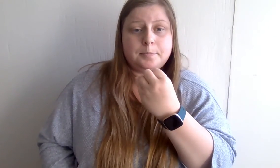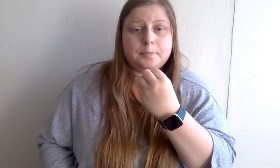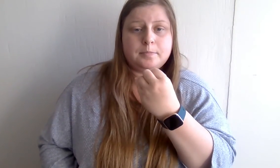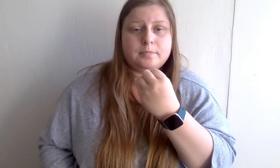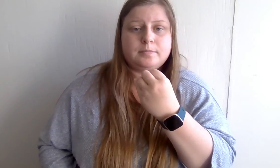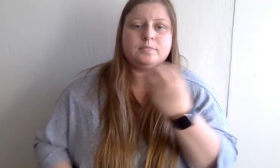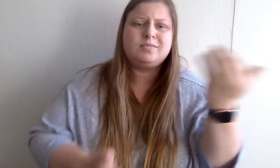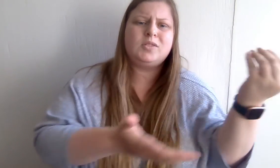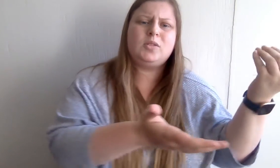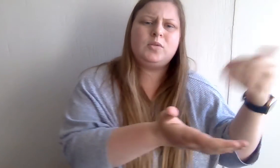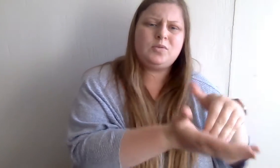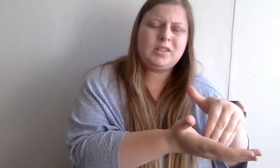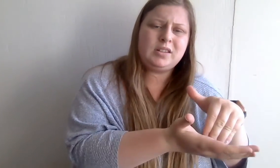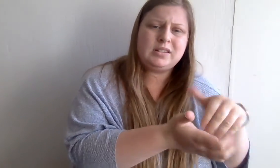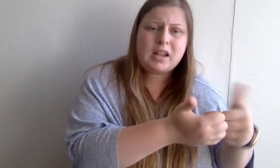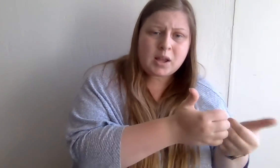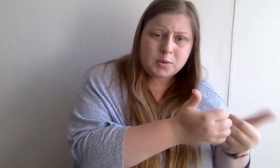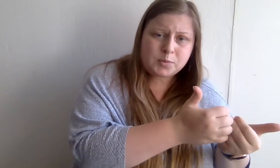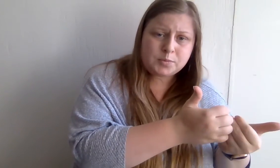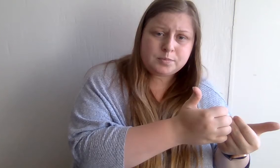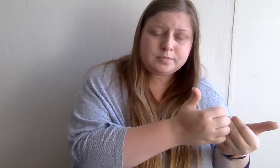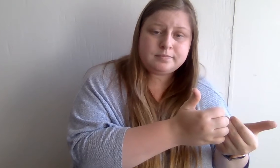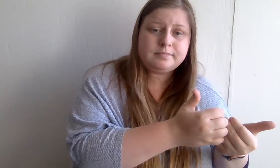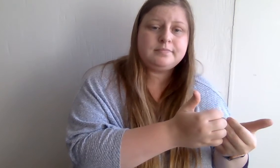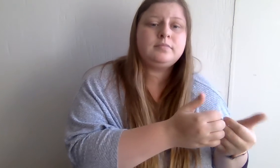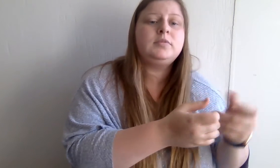For the second example, if a child said, boy sleep.